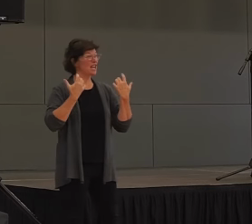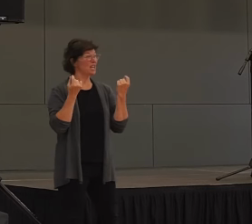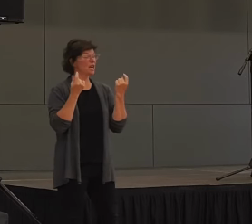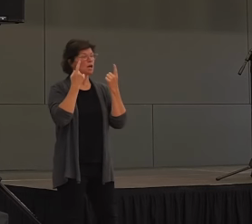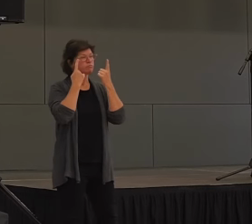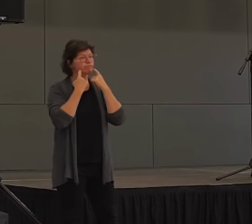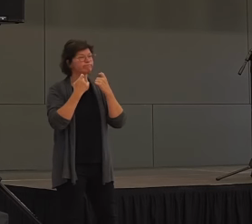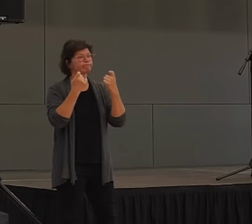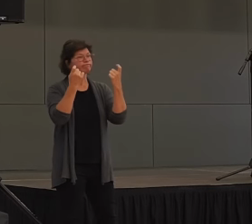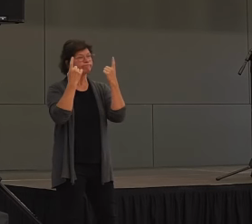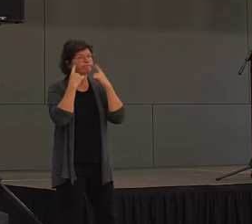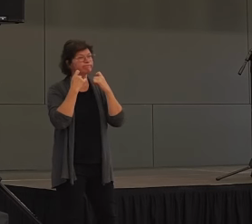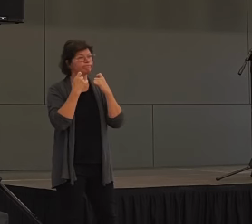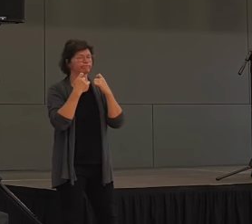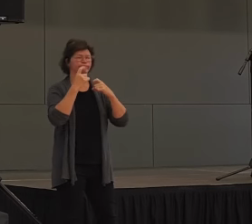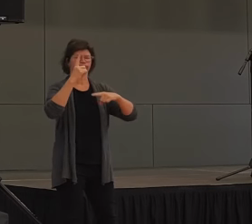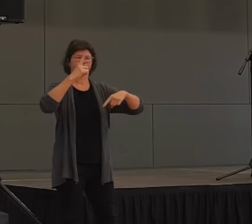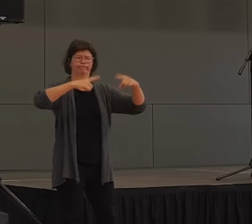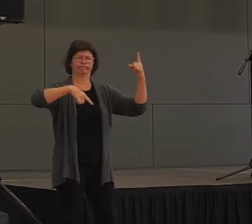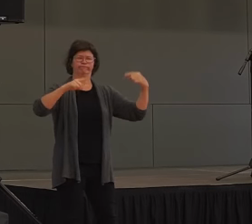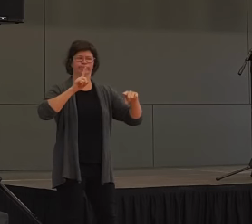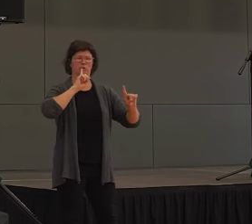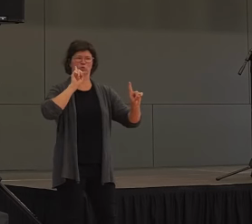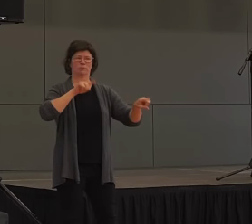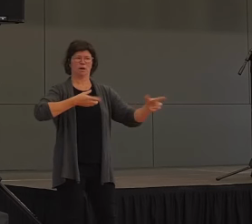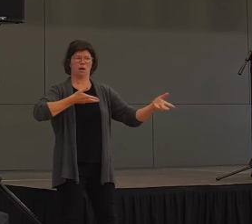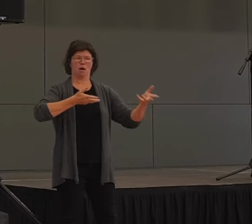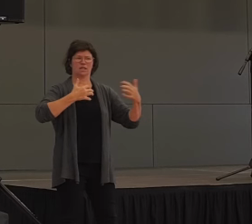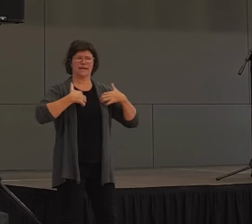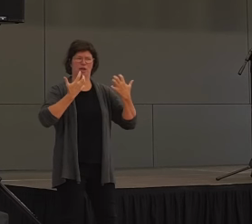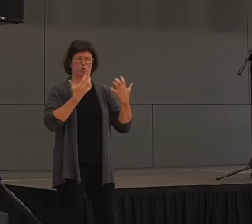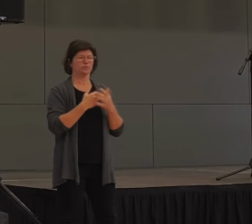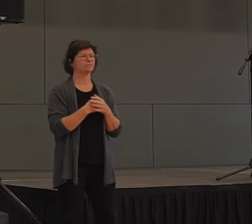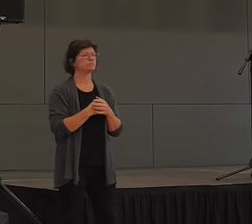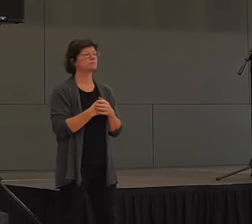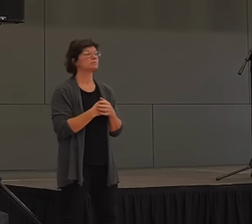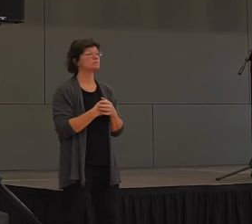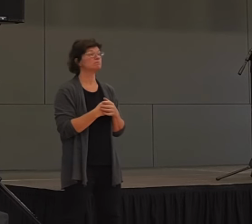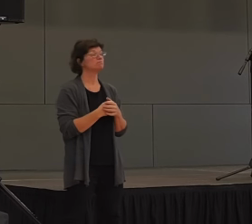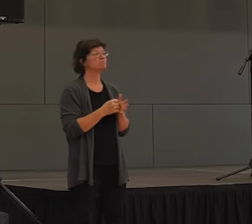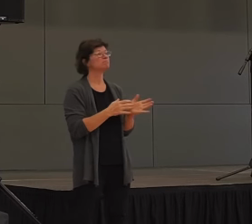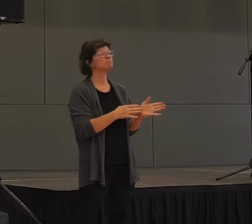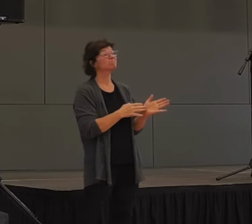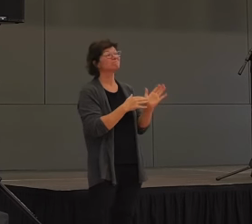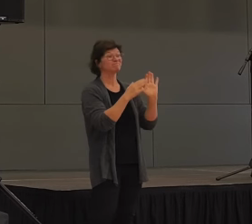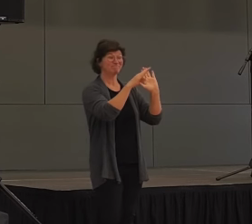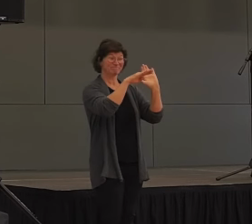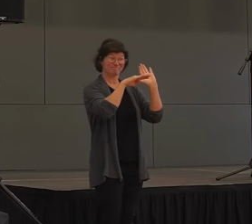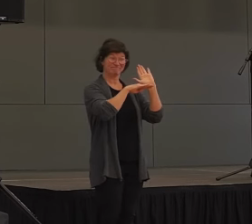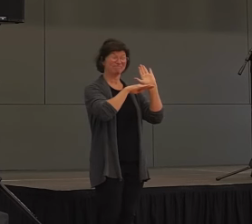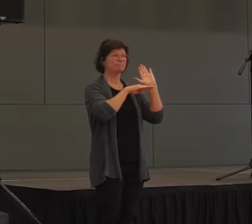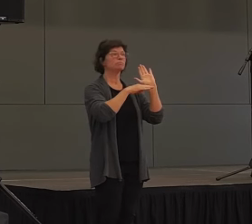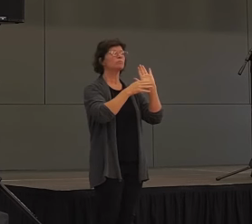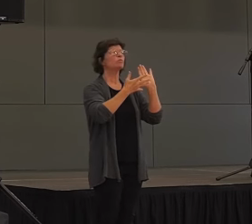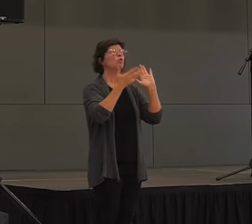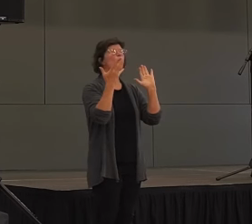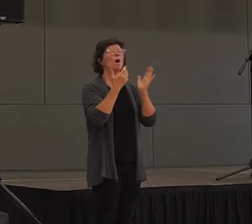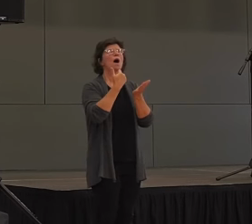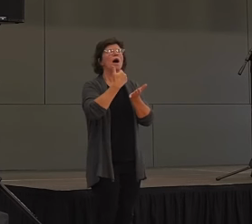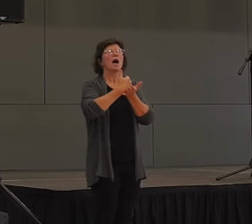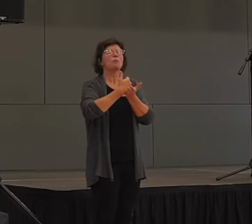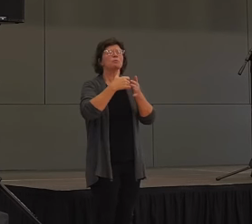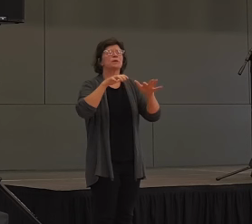all respond differently. Then it talks about things that relax me, things that bring me peace and